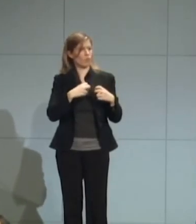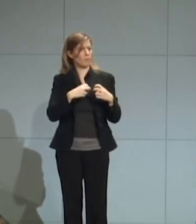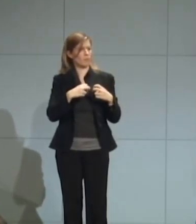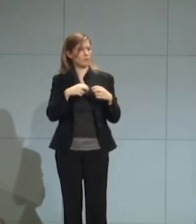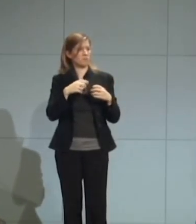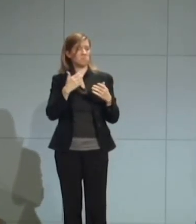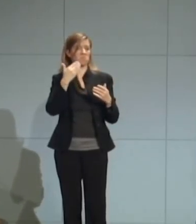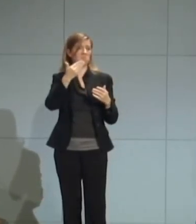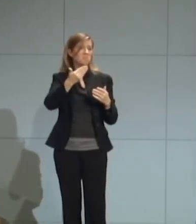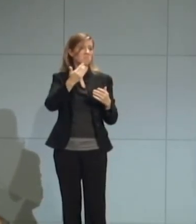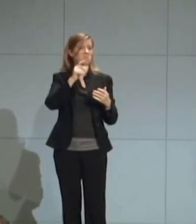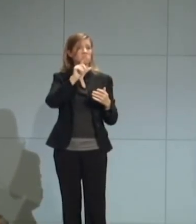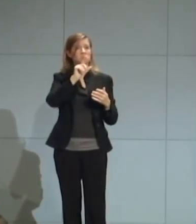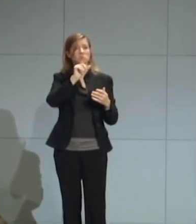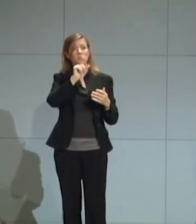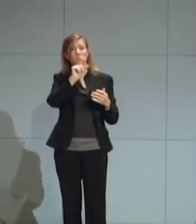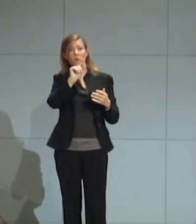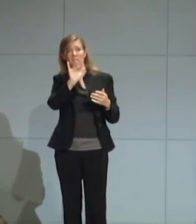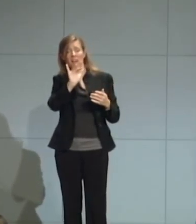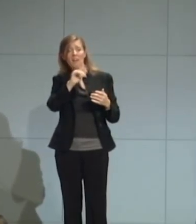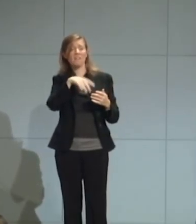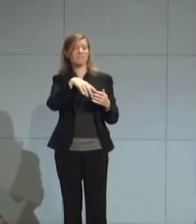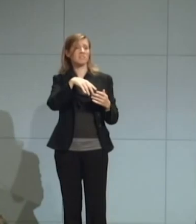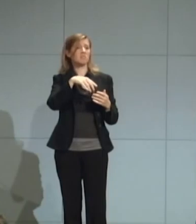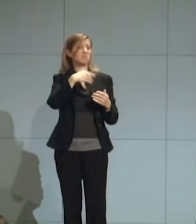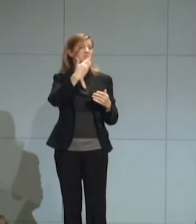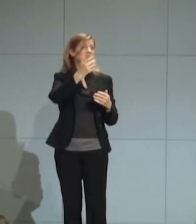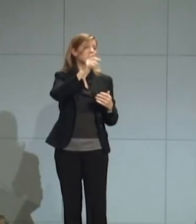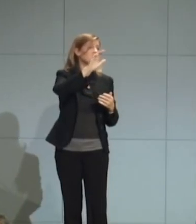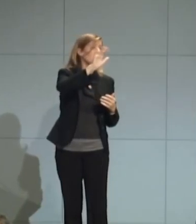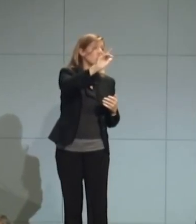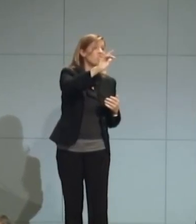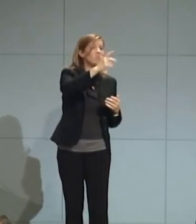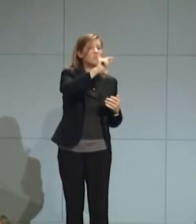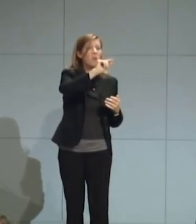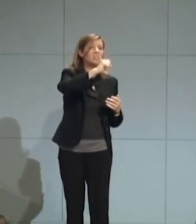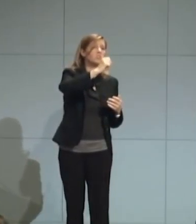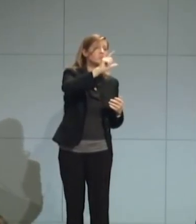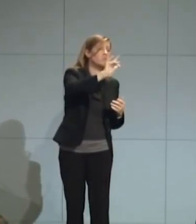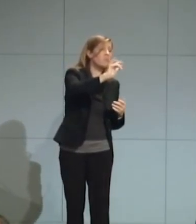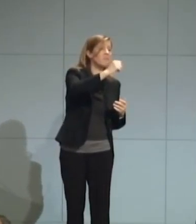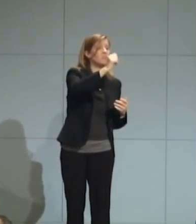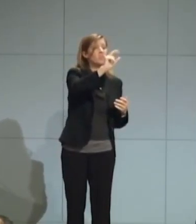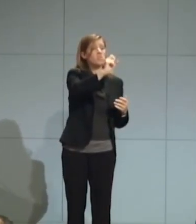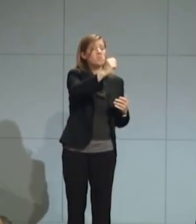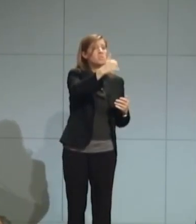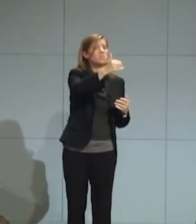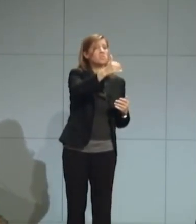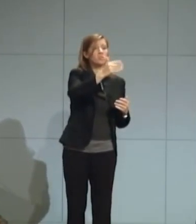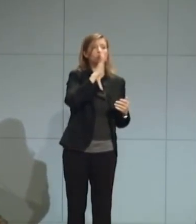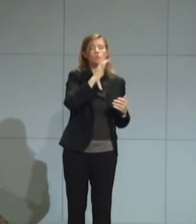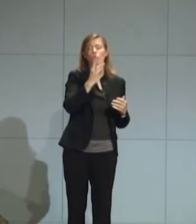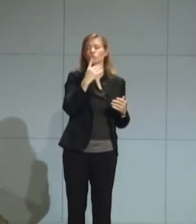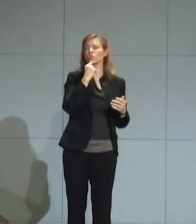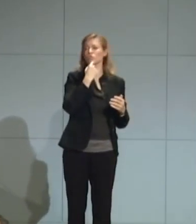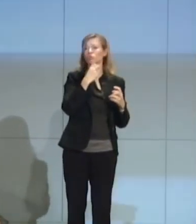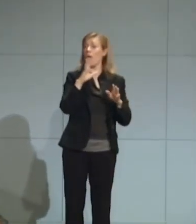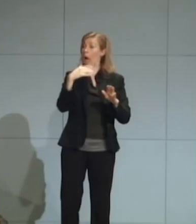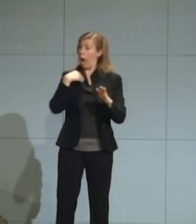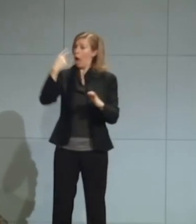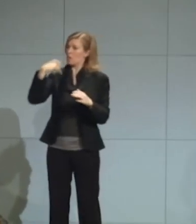then enslaved them. So they are not worthy of consideration. You see, we're still living with that. And that explains